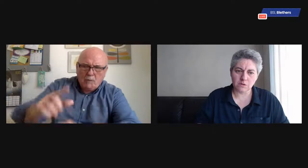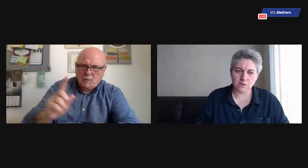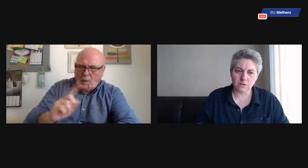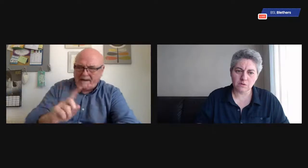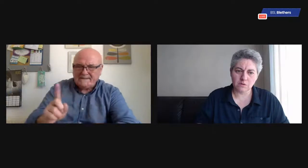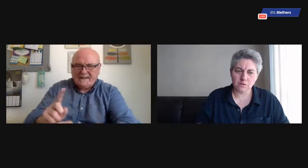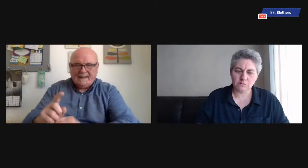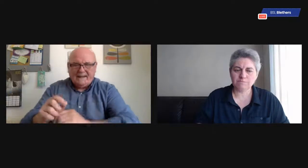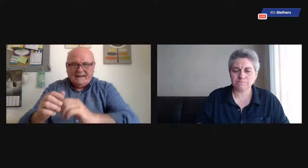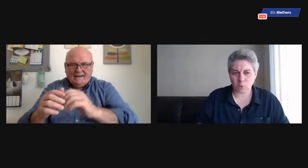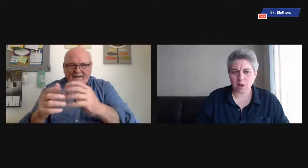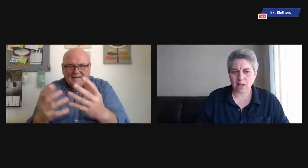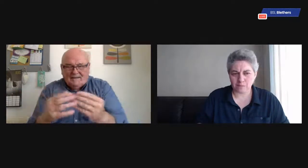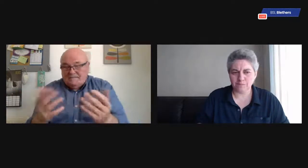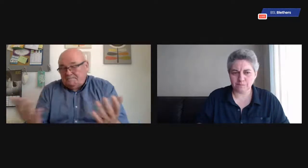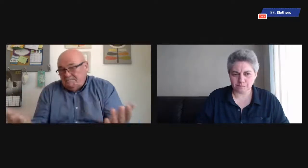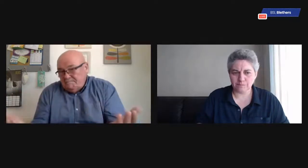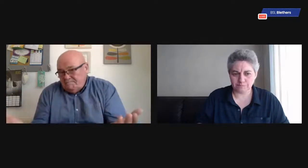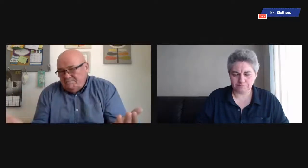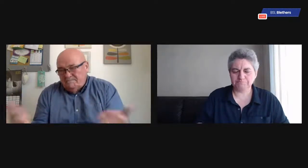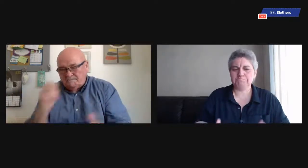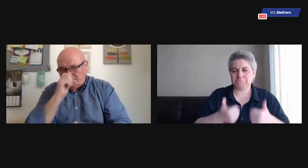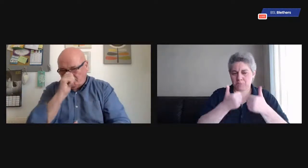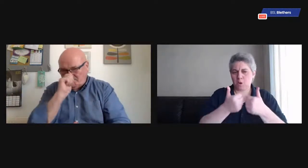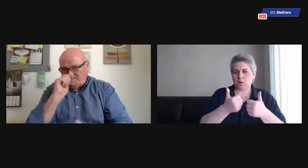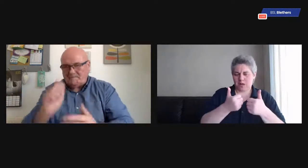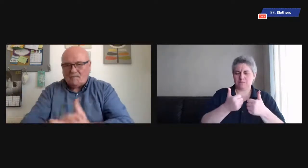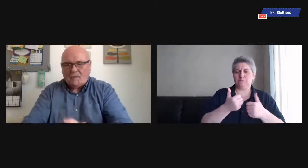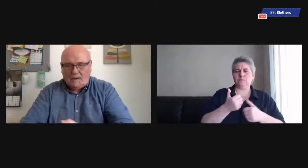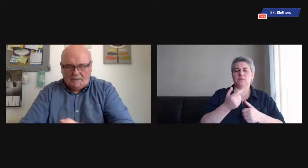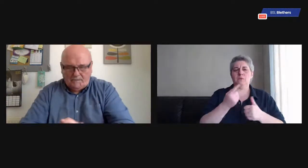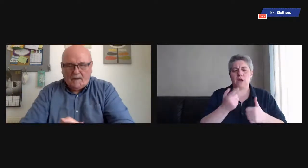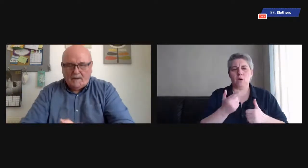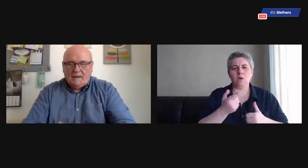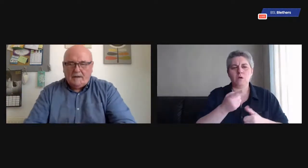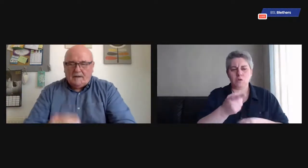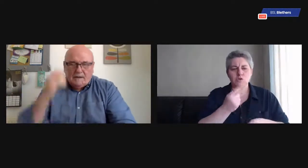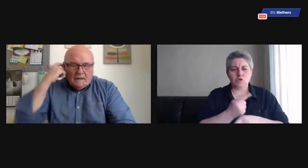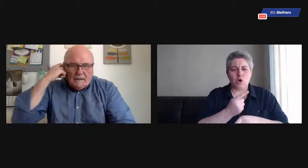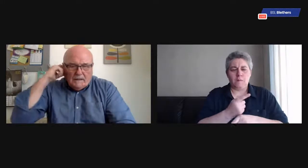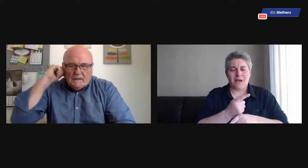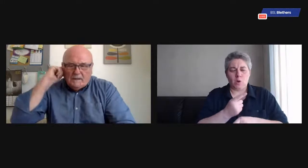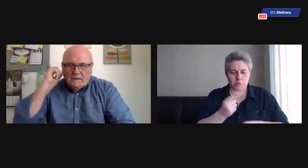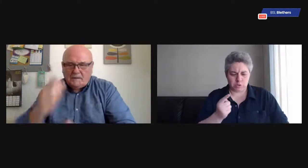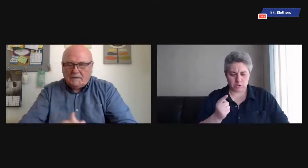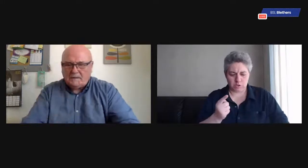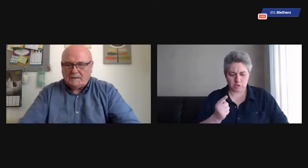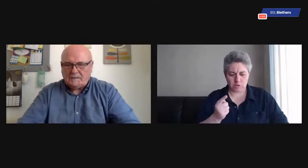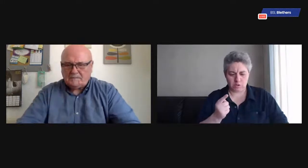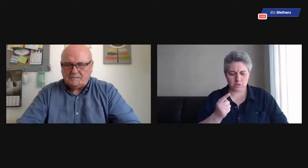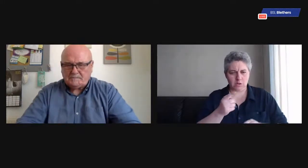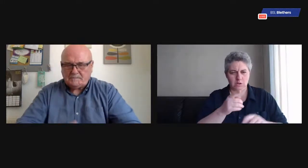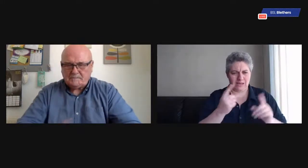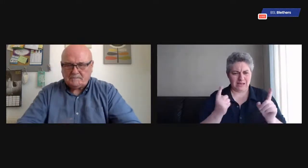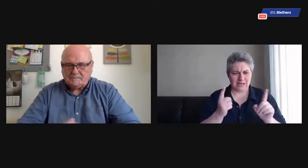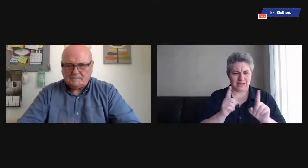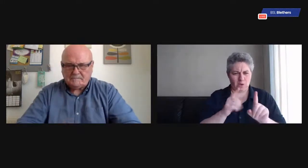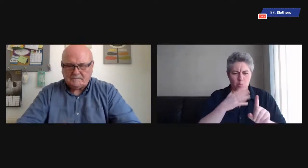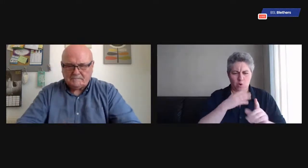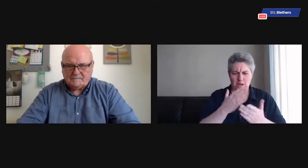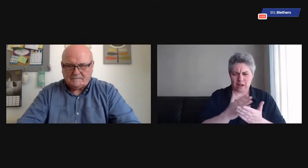qualification academic route, but there may be another route. I'm not sure at the moment. That's great.